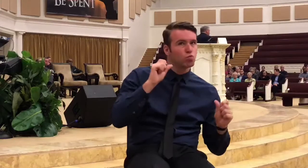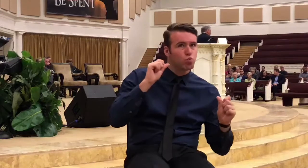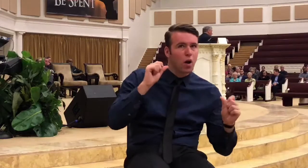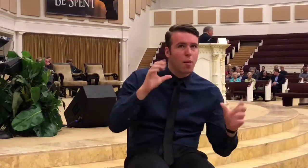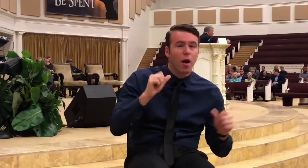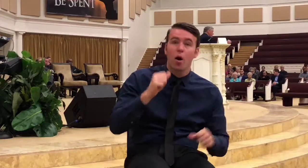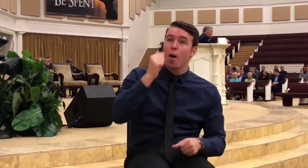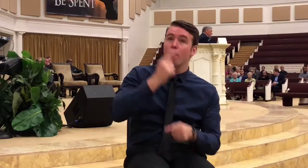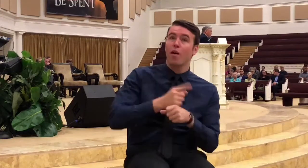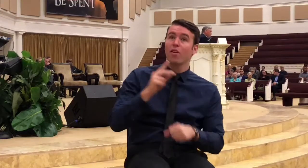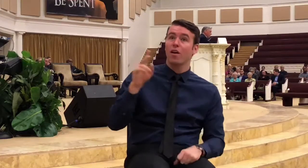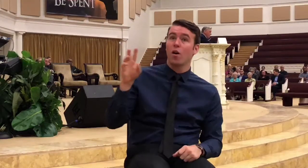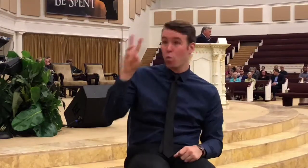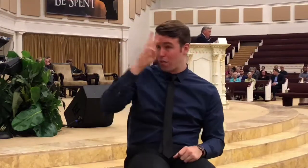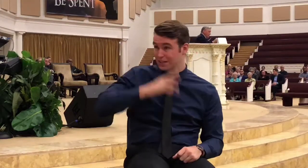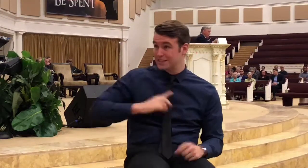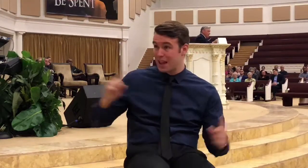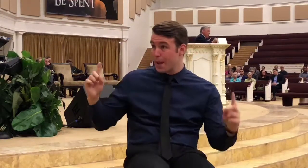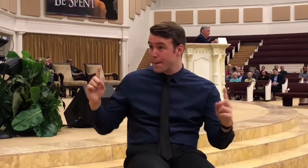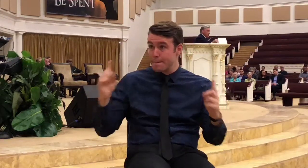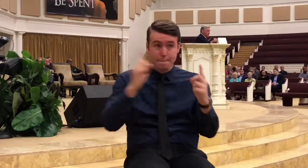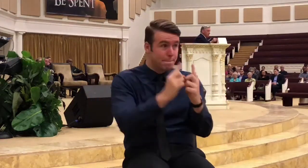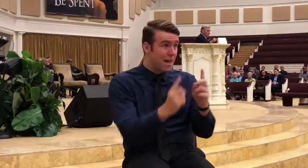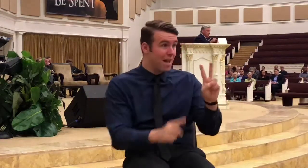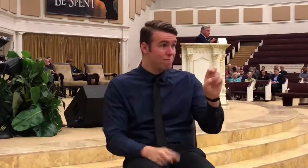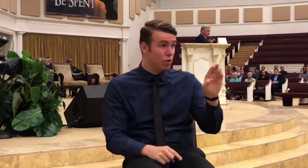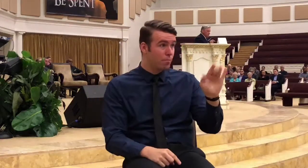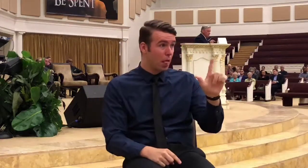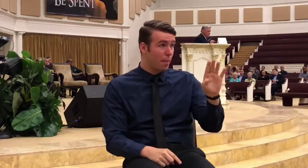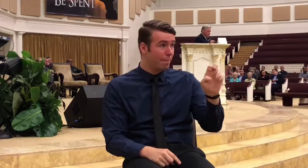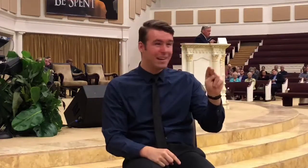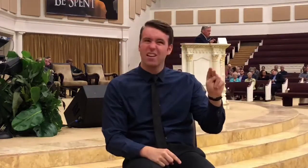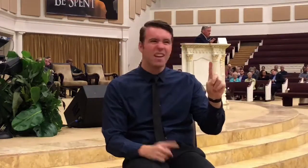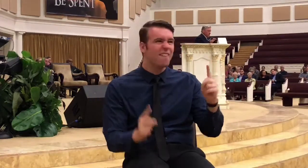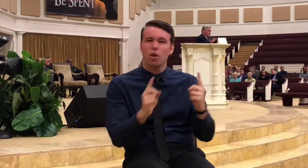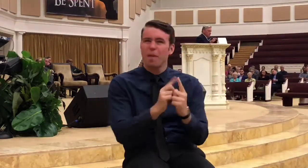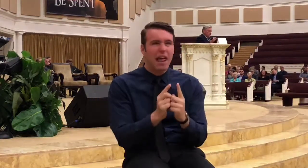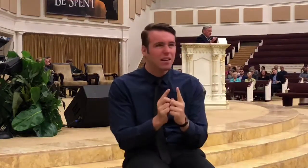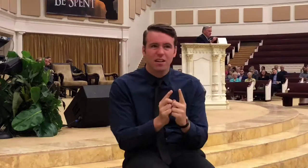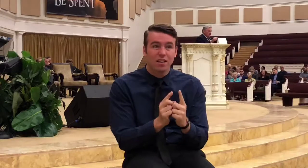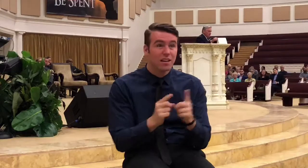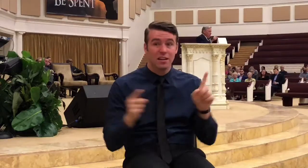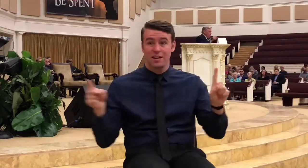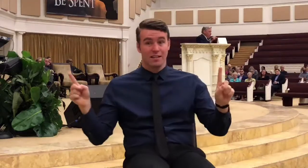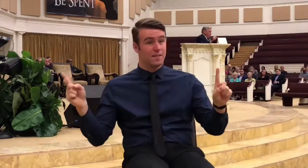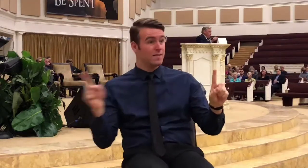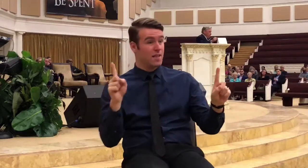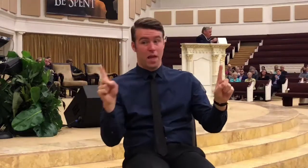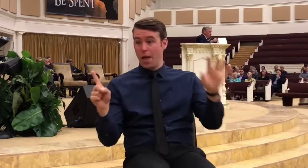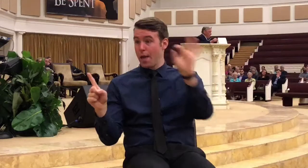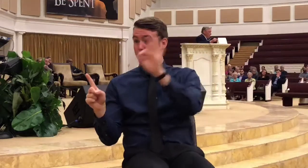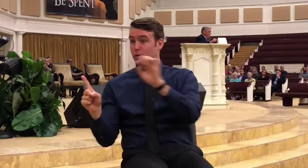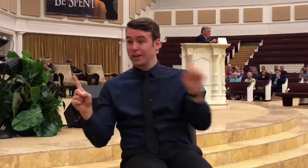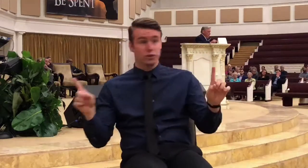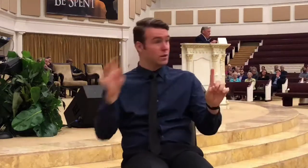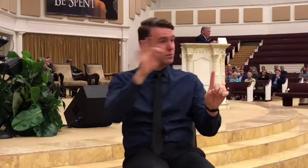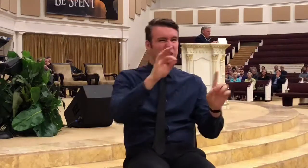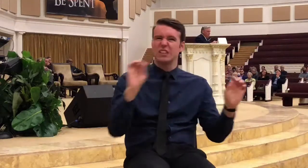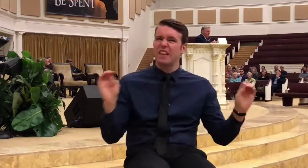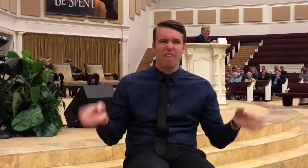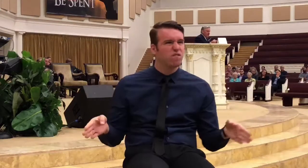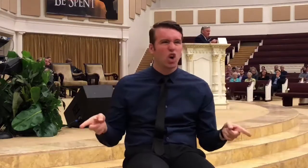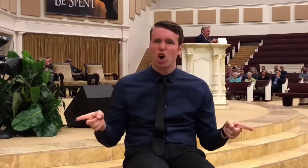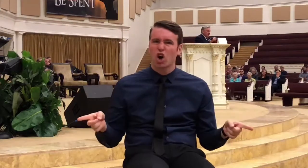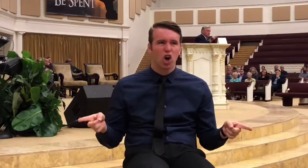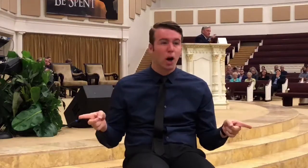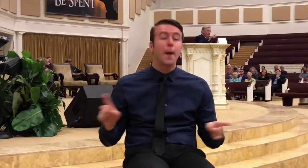never met Brother Bean. And he never preached in Brother Wilson's church. That he went to as a boy,